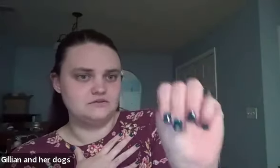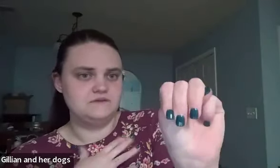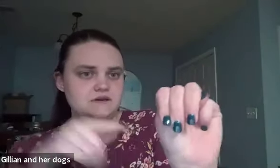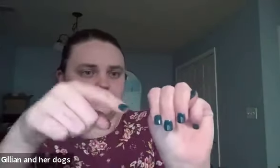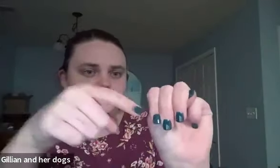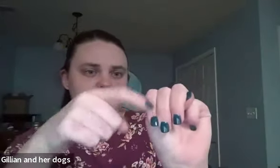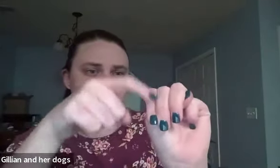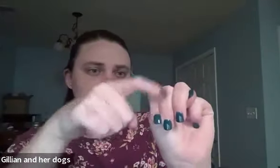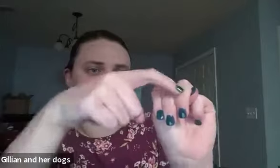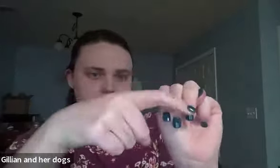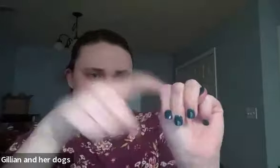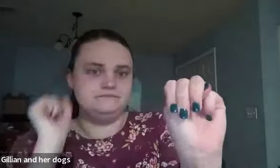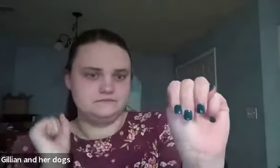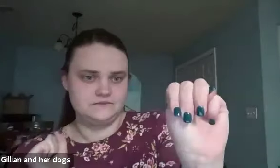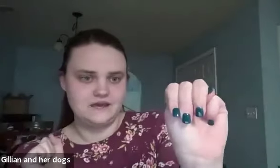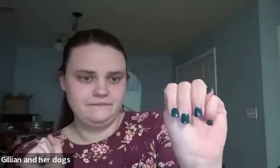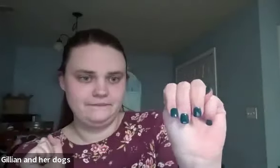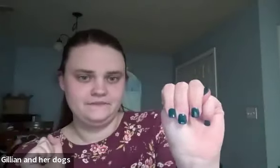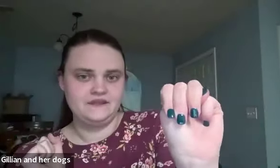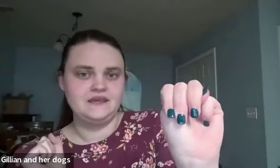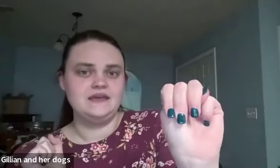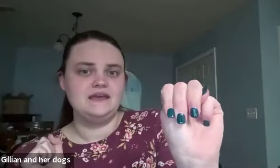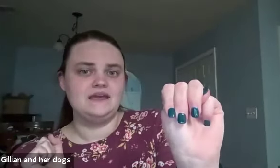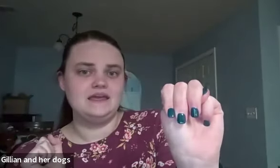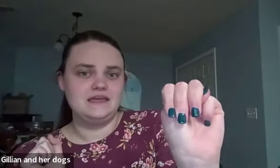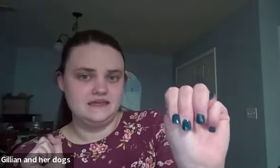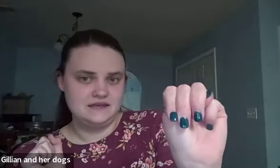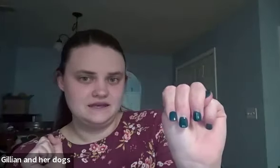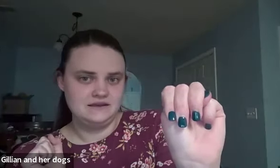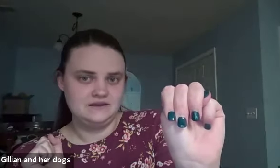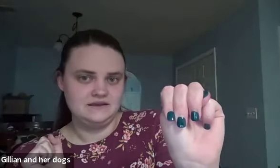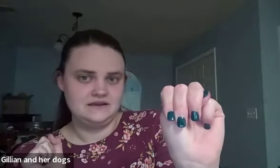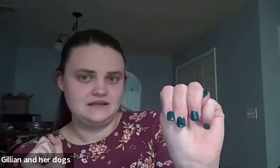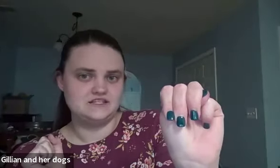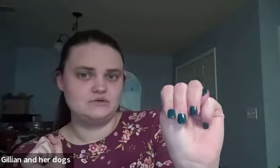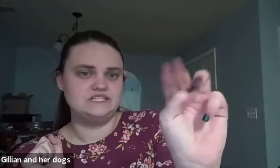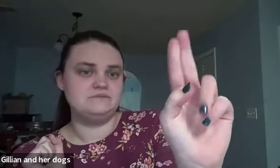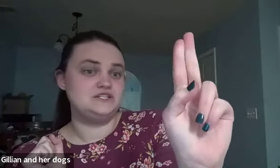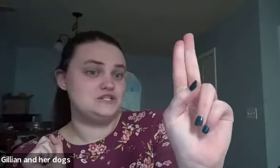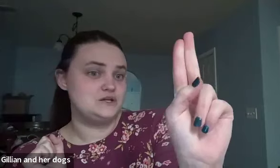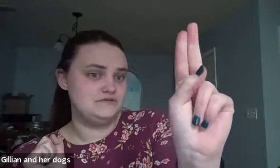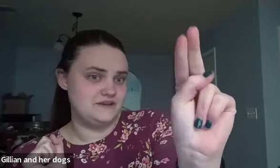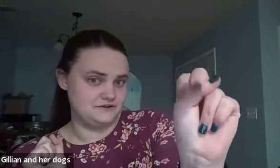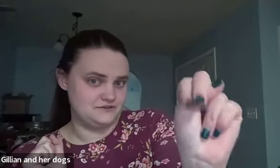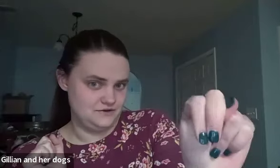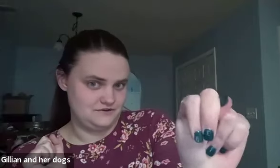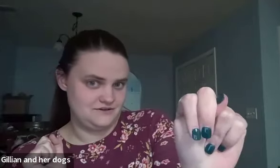the 3 fingers, you have the bump, bump, okay? N is going to be 2 fingers over your